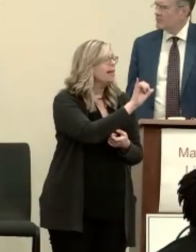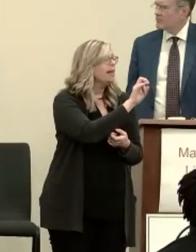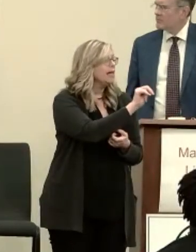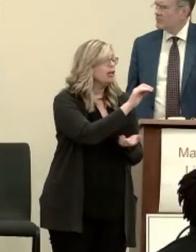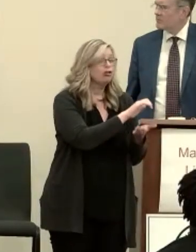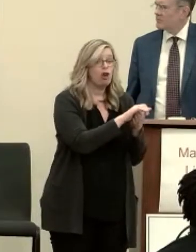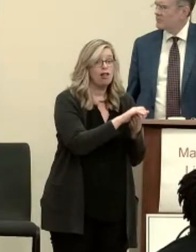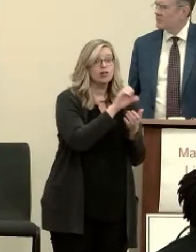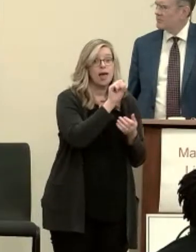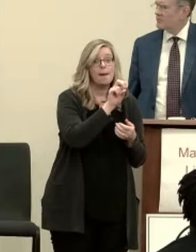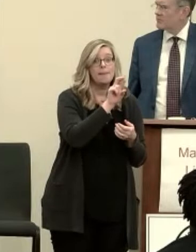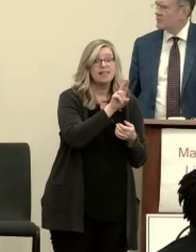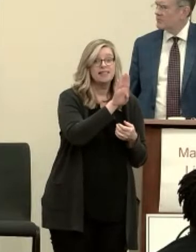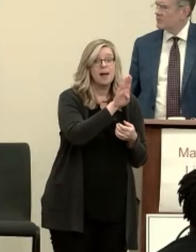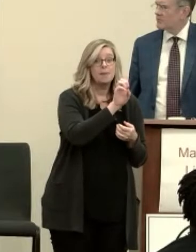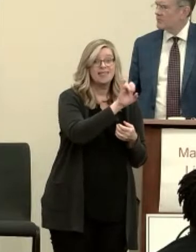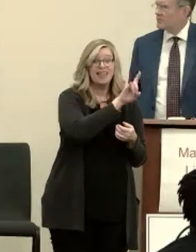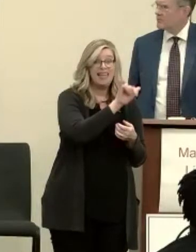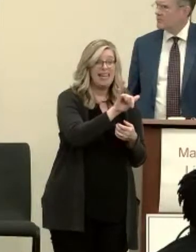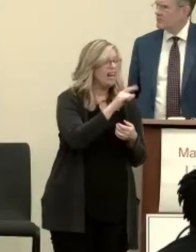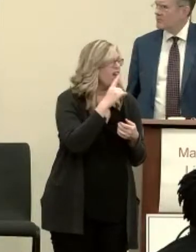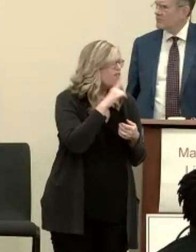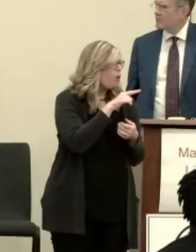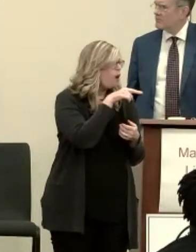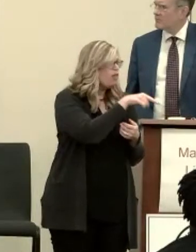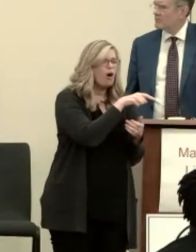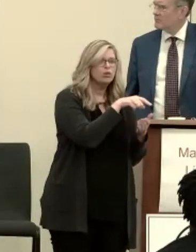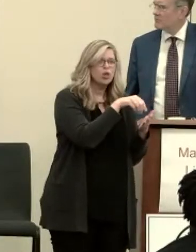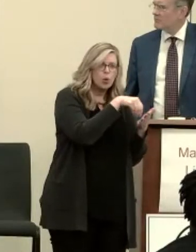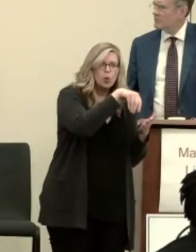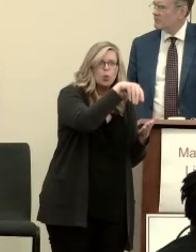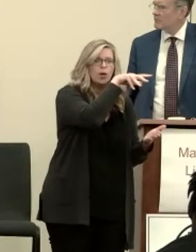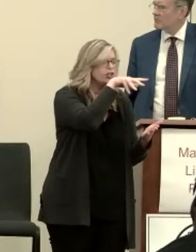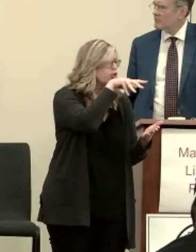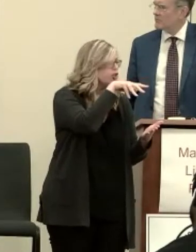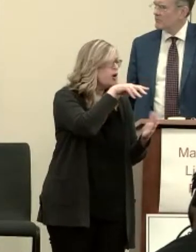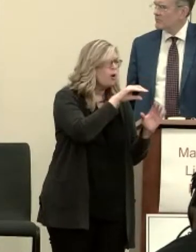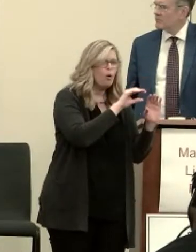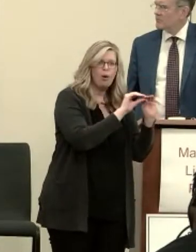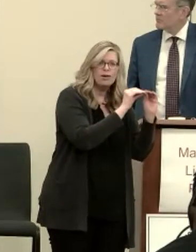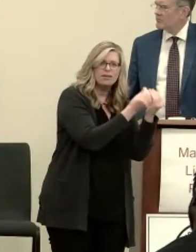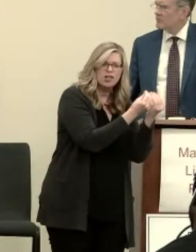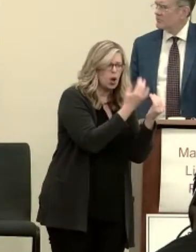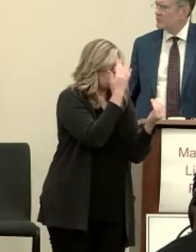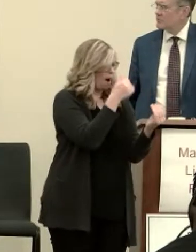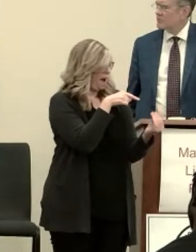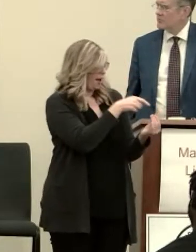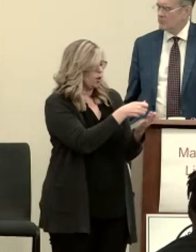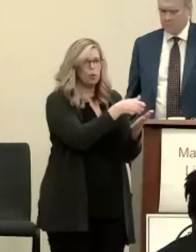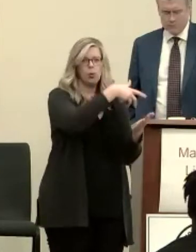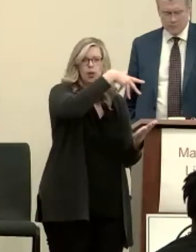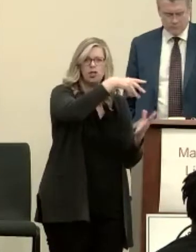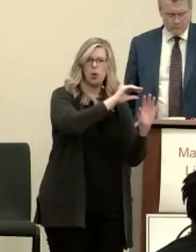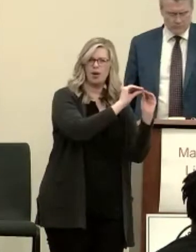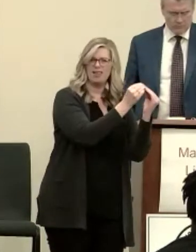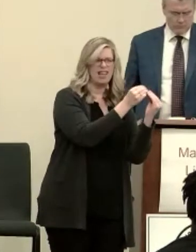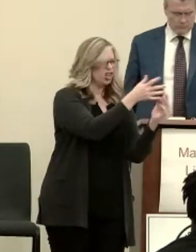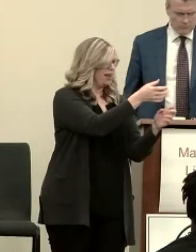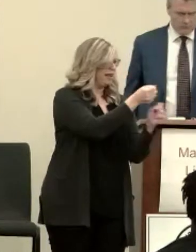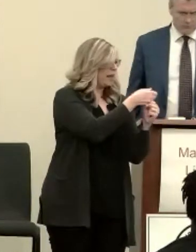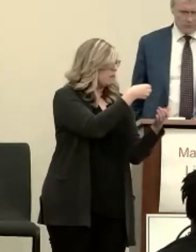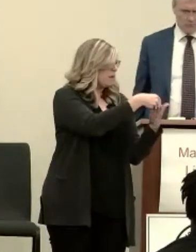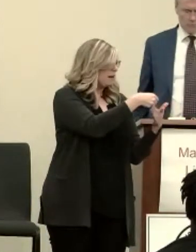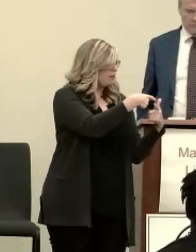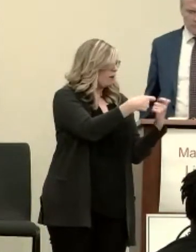profitable corporations in this province right now. We don't understand why profitable corporations are receiving money when